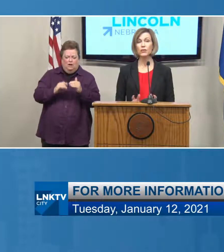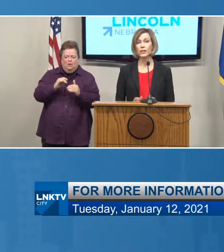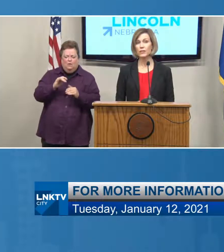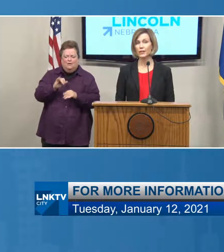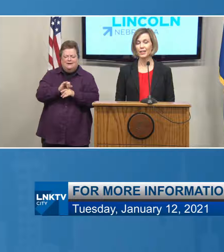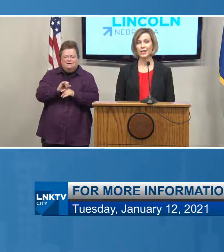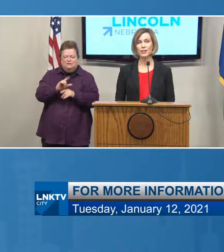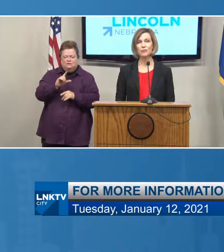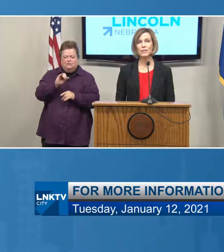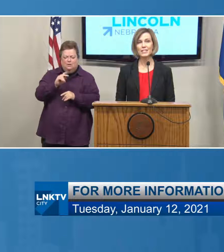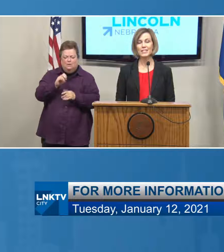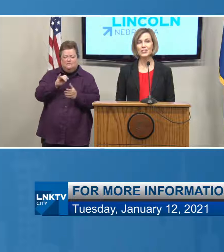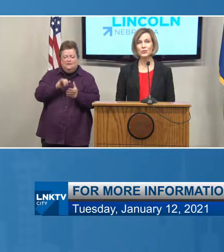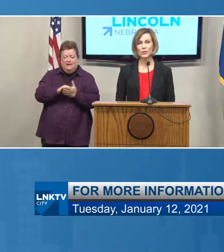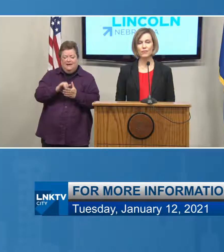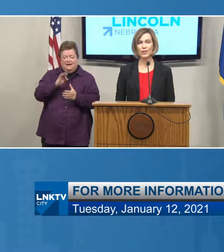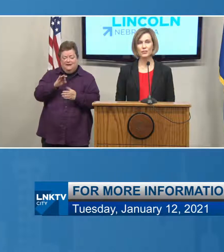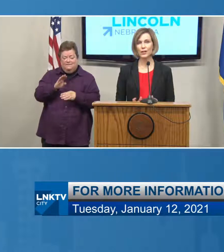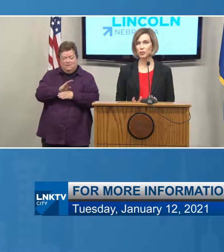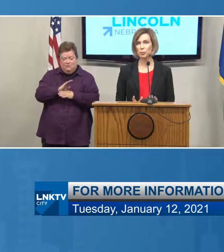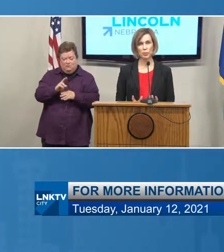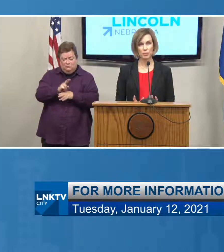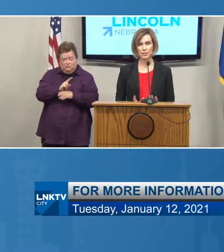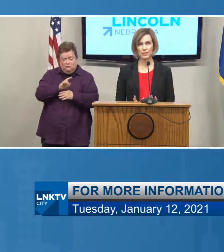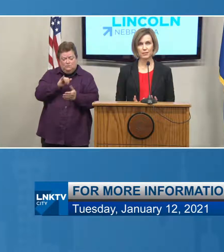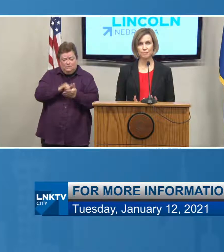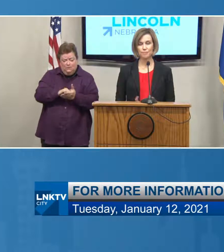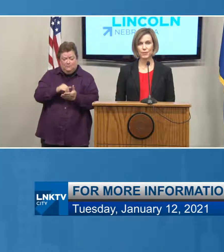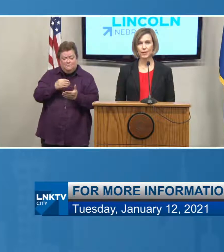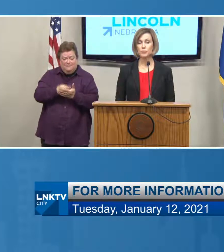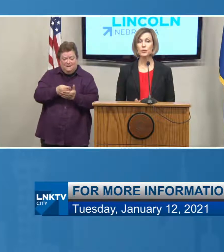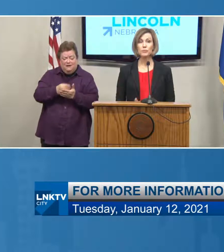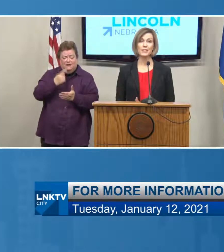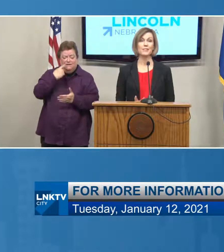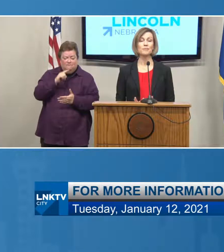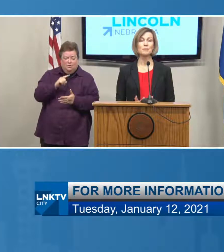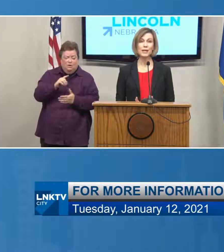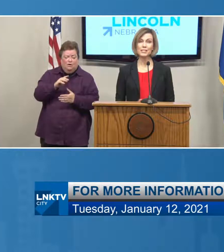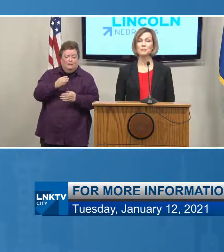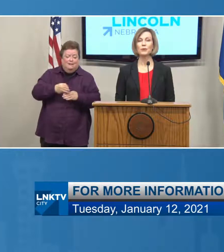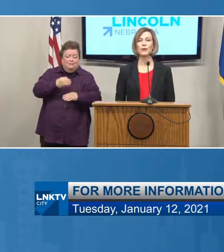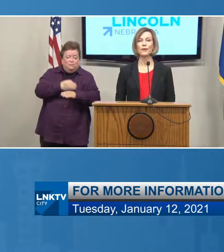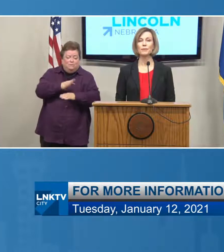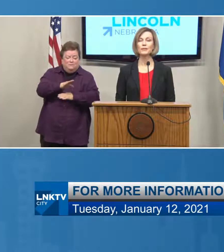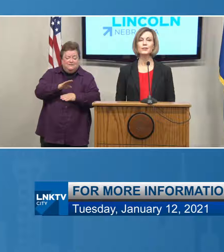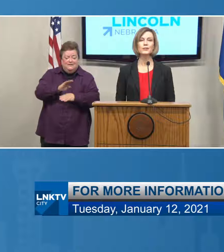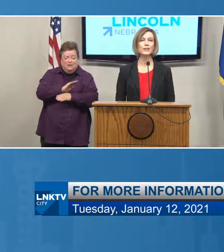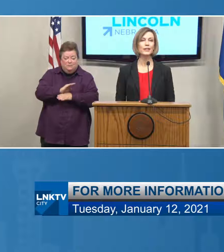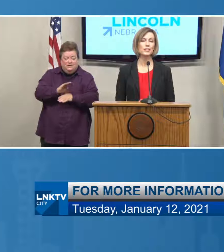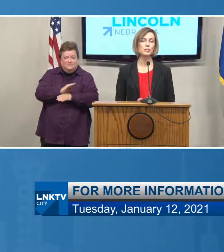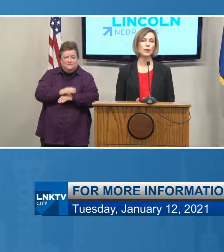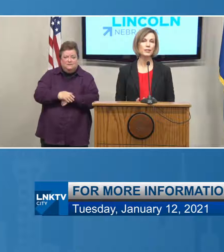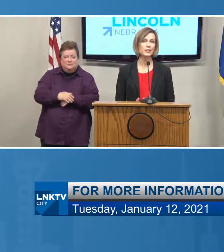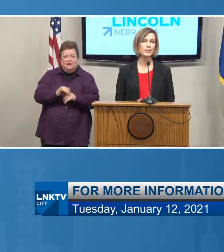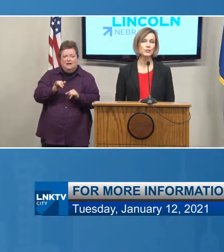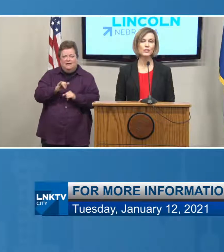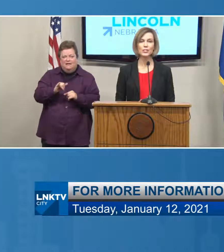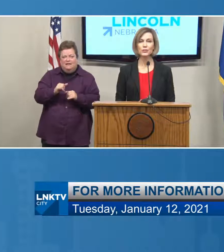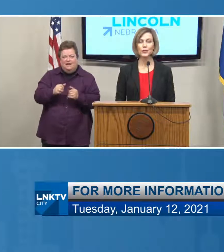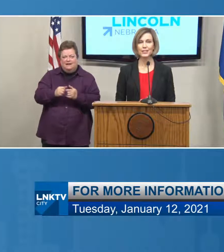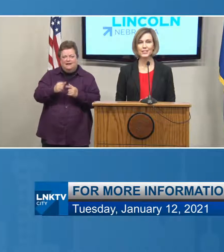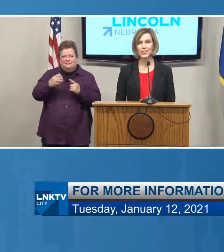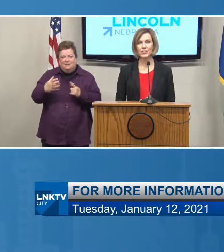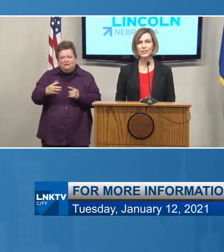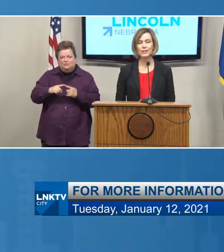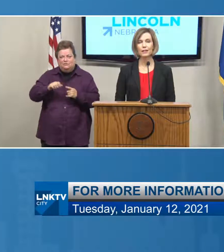be forgiven if businesses use the funds for eligible purposes. Improvements have been made to the program, including expansion to